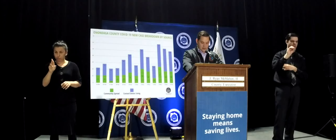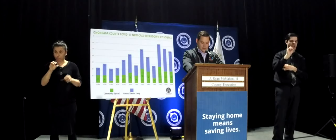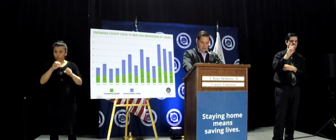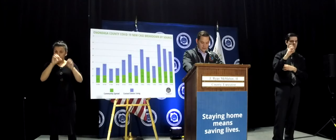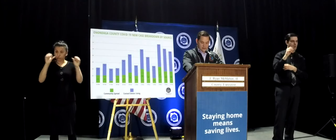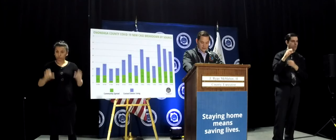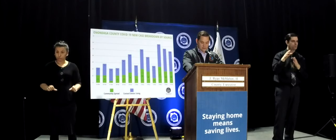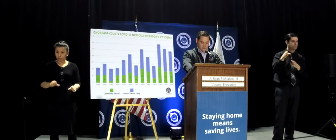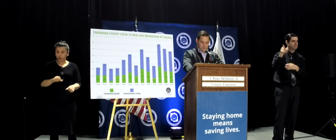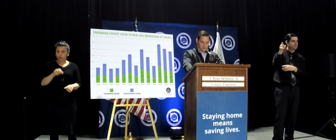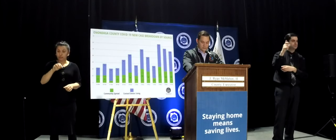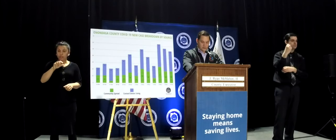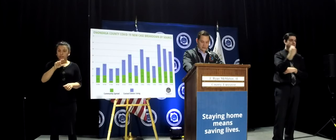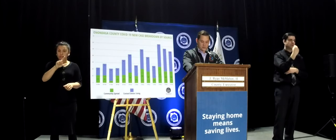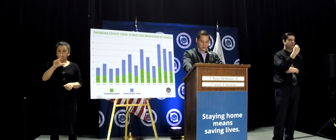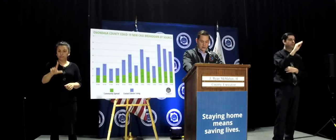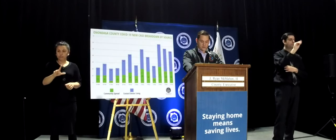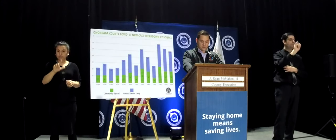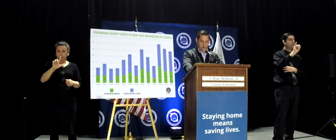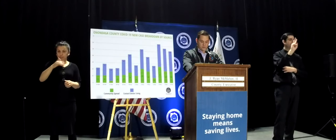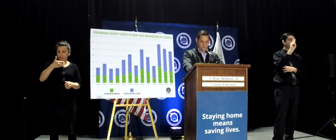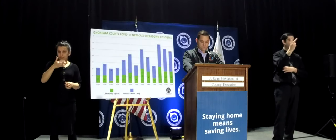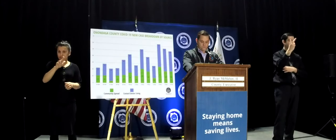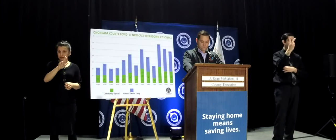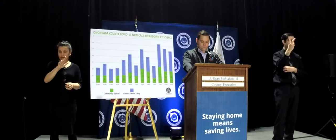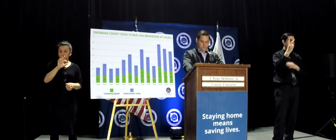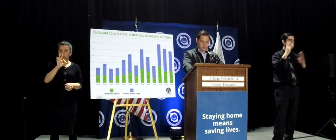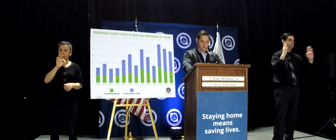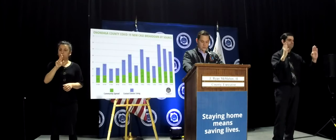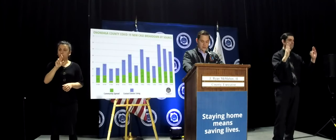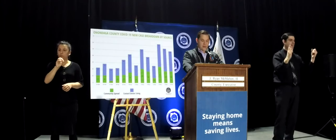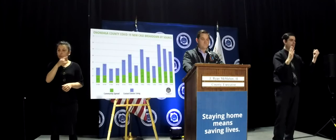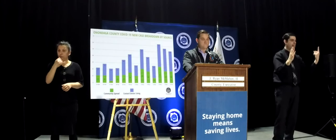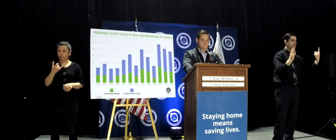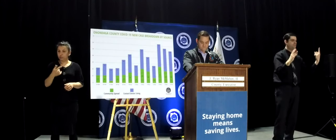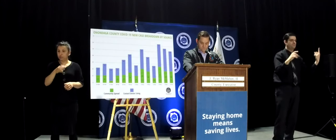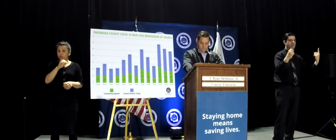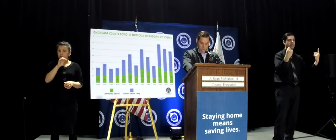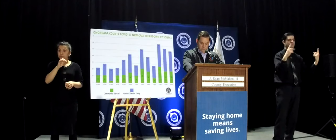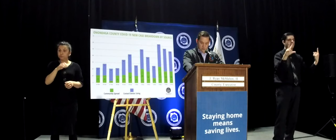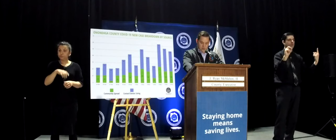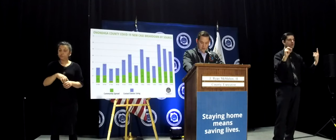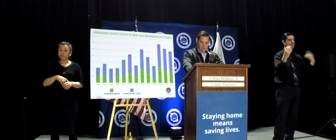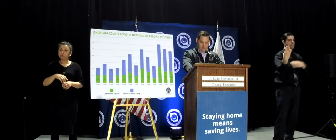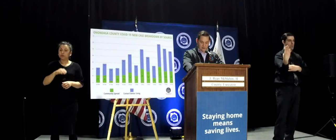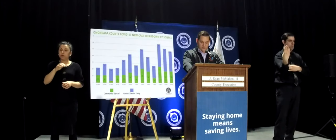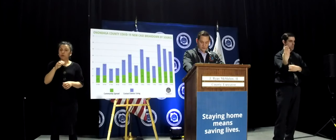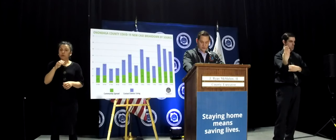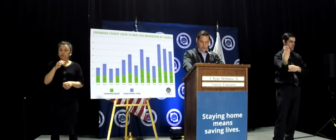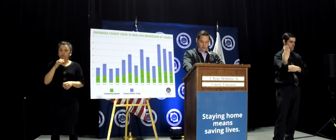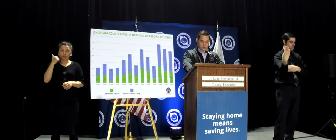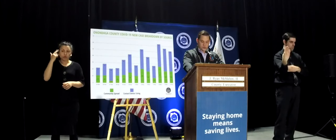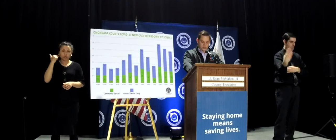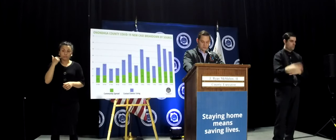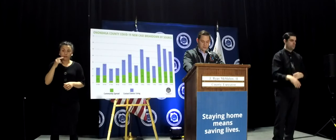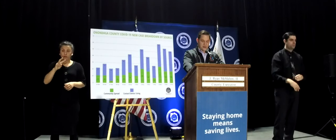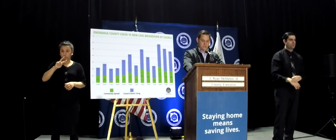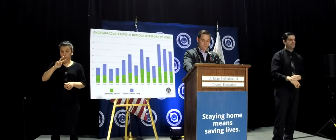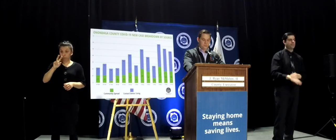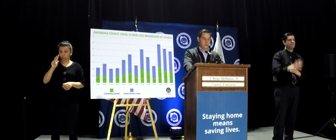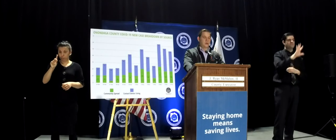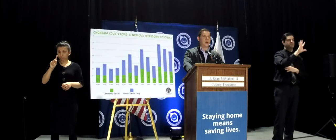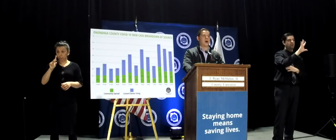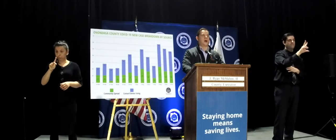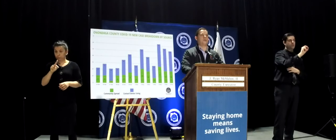Saturday, May 2nd, from 11 to 11:30 a.m. and 5:30 to 6